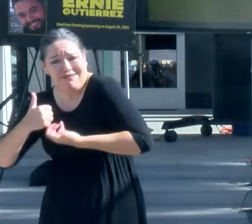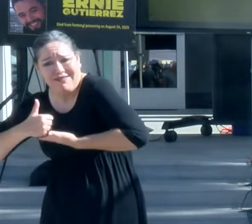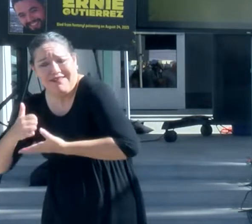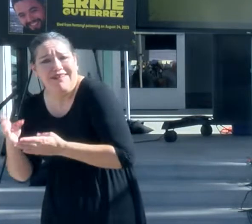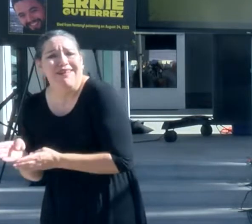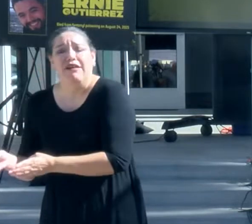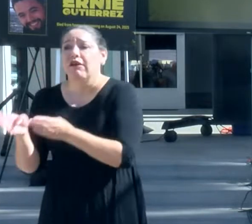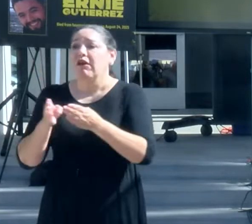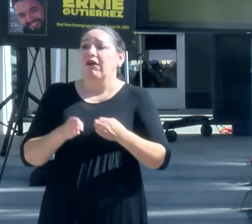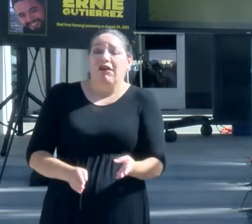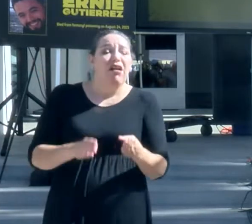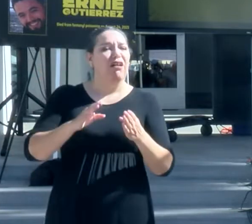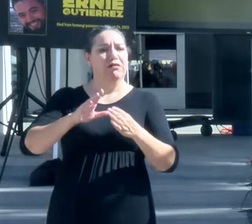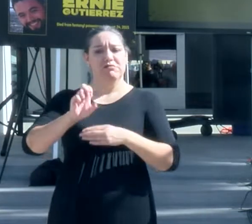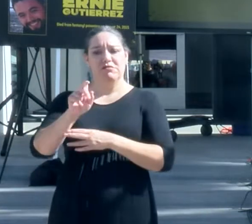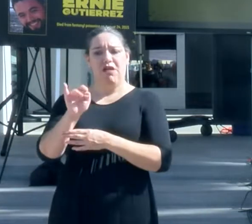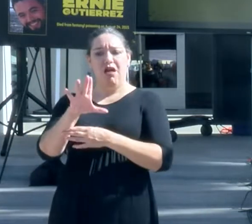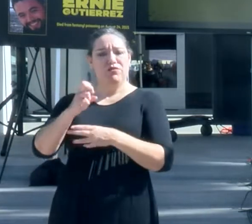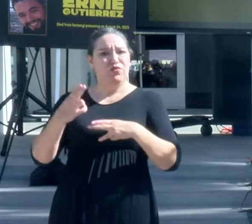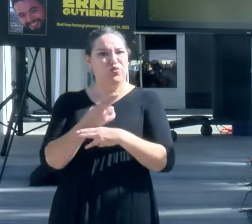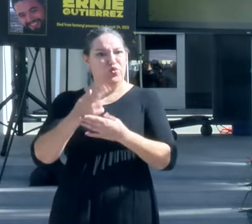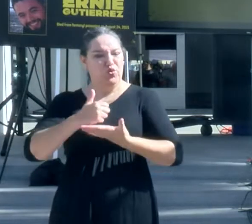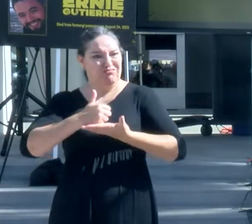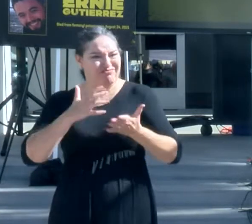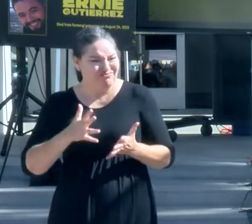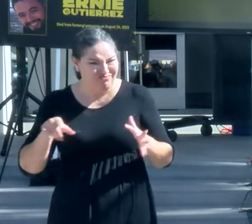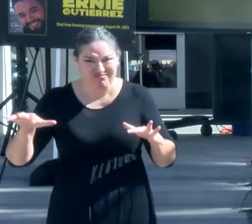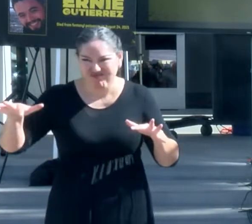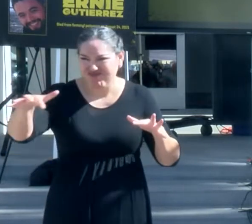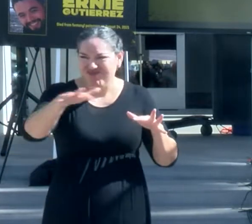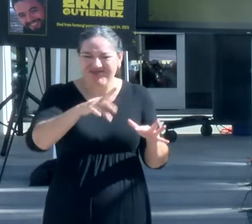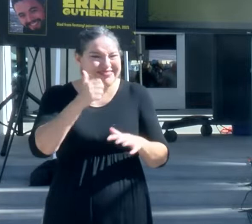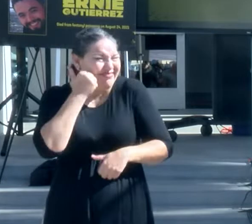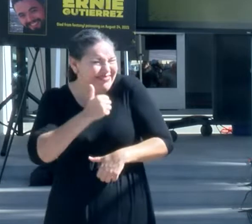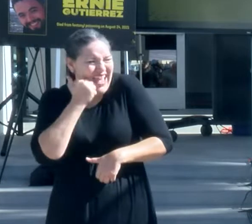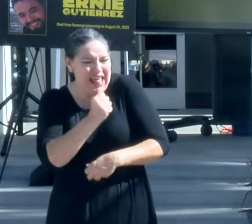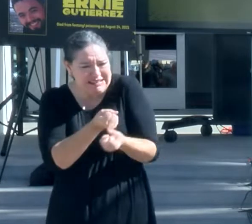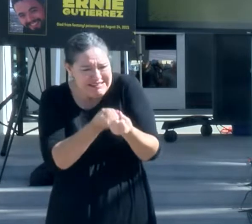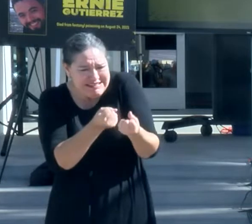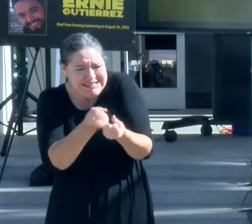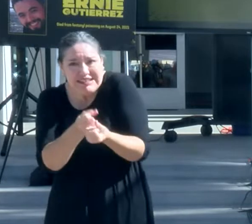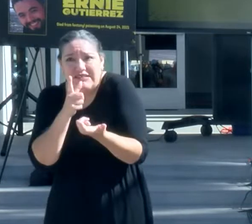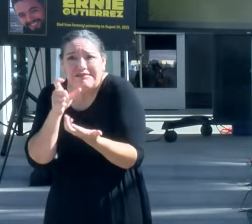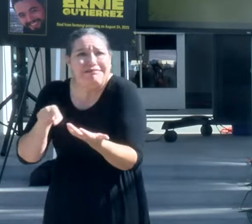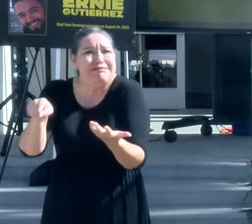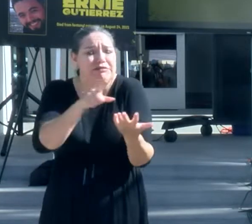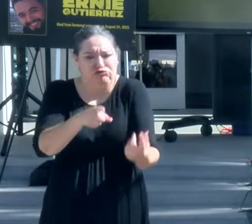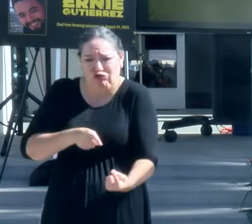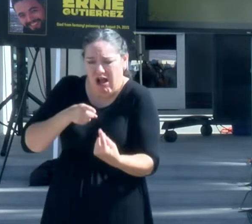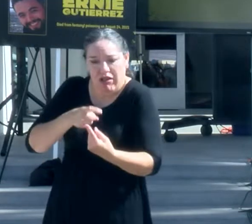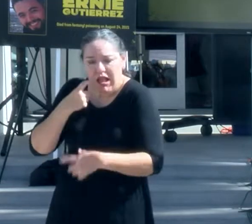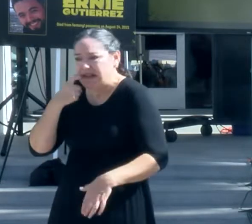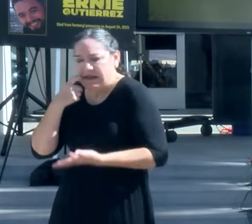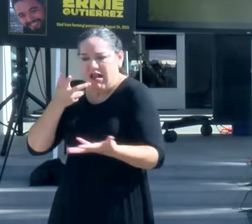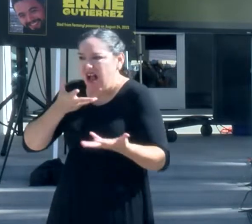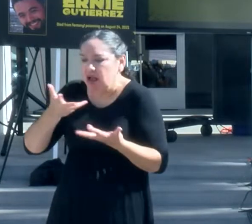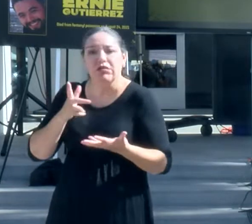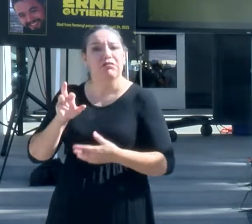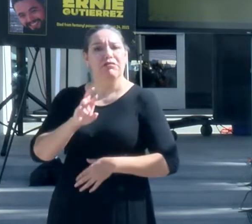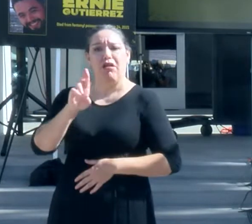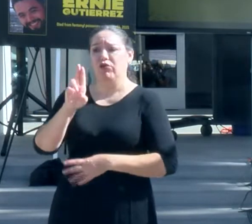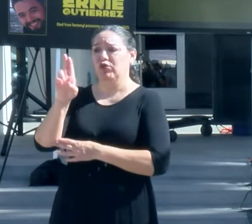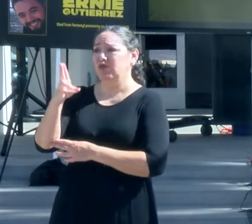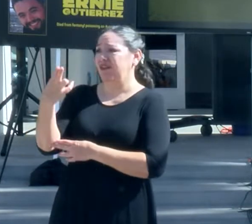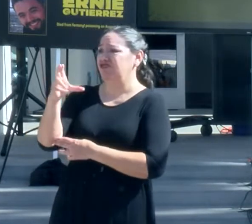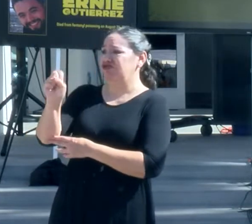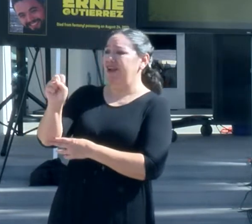work includes the support and treatment of individuals struggling with addiction. RUHS Behavioral Health is a critical part